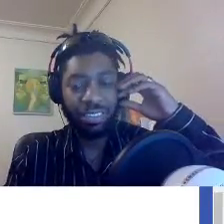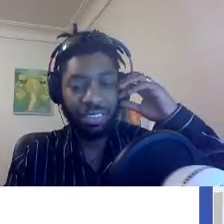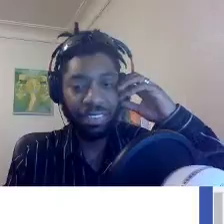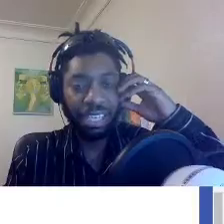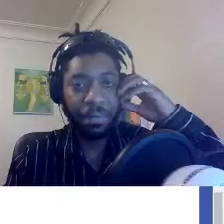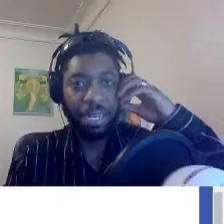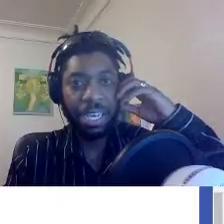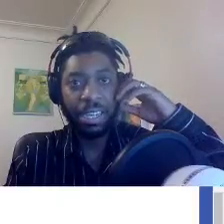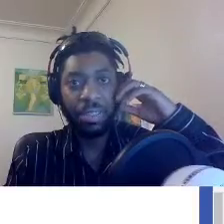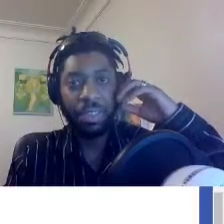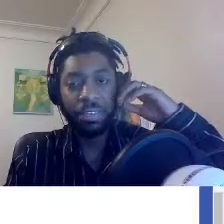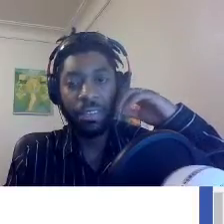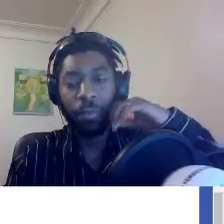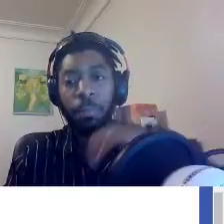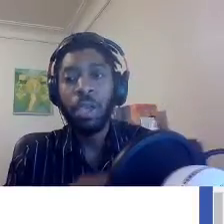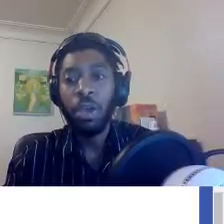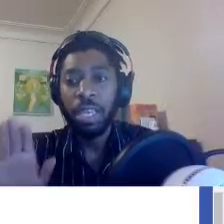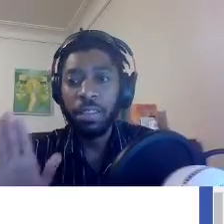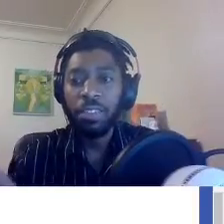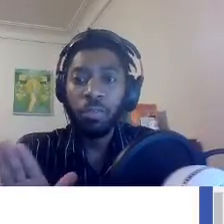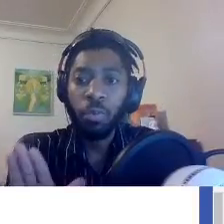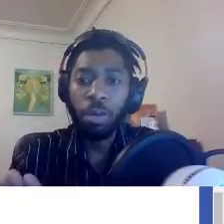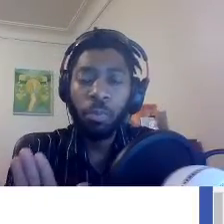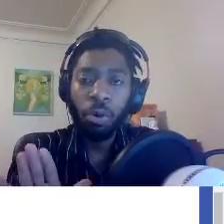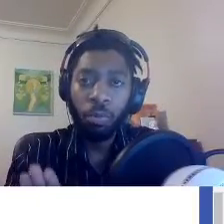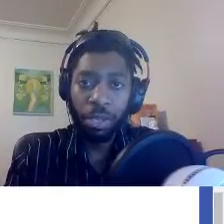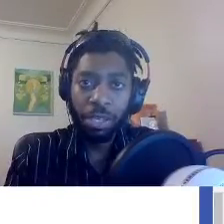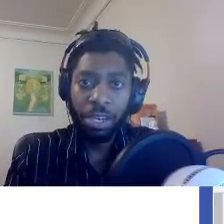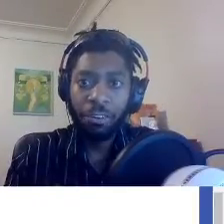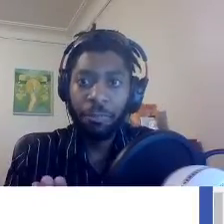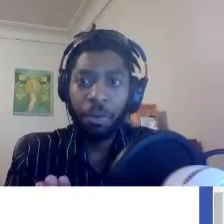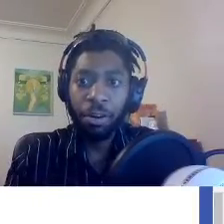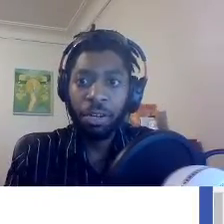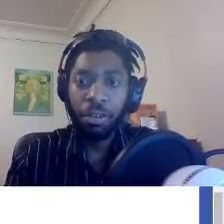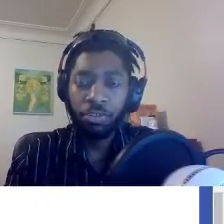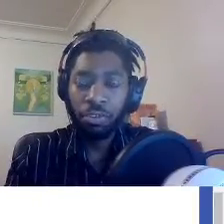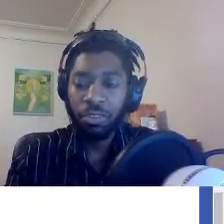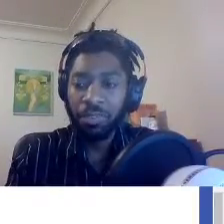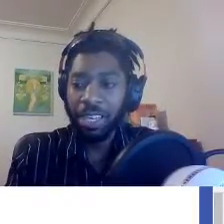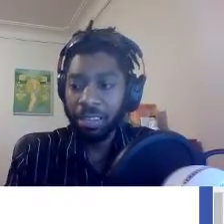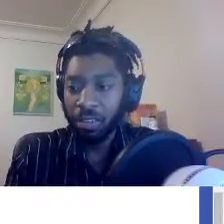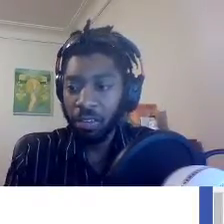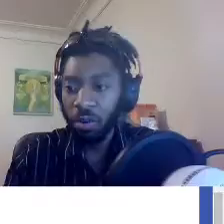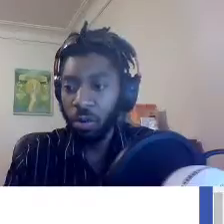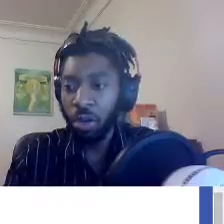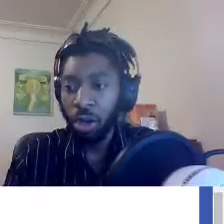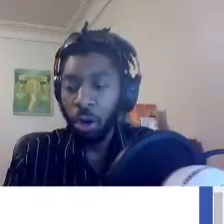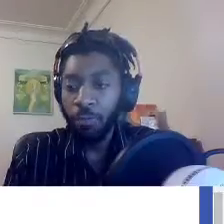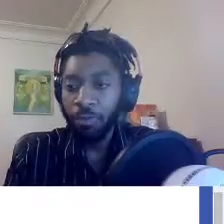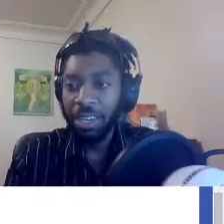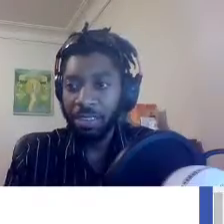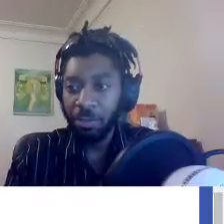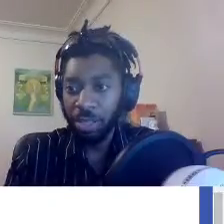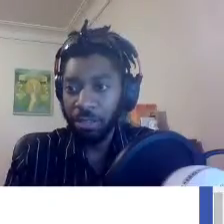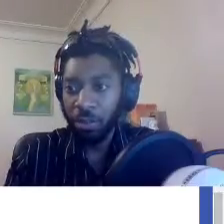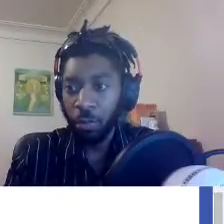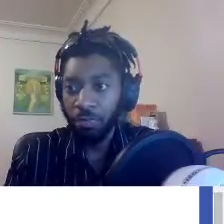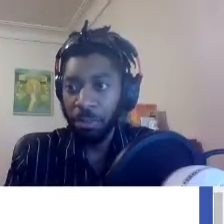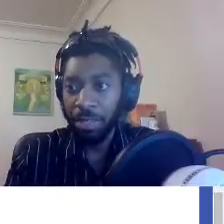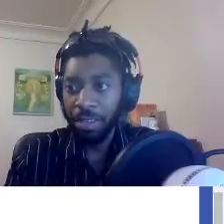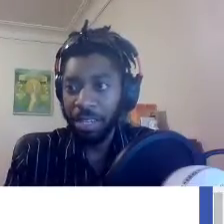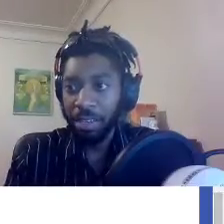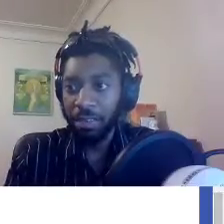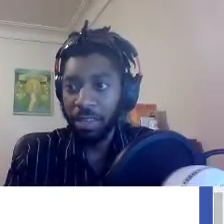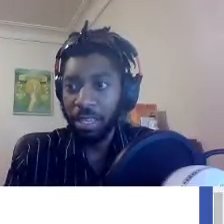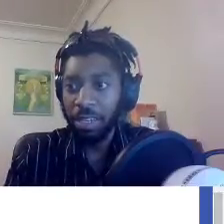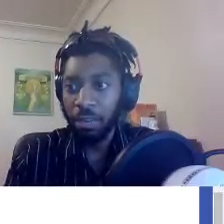changes. It's just keeping an eye on things, so at least one more week of bar closures in Vegas. So hopefully next week. So hopefully